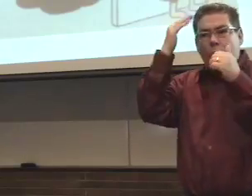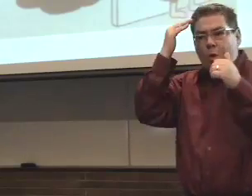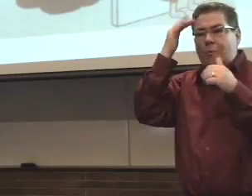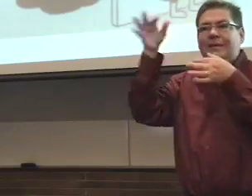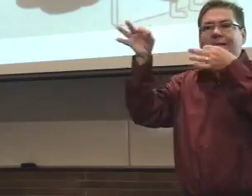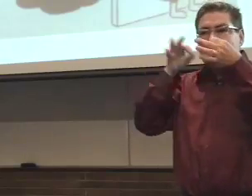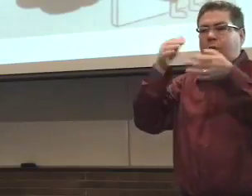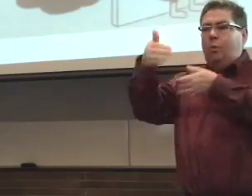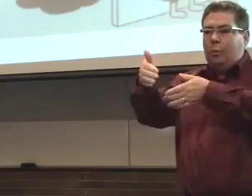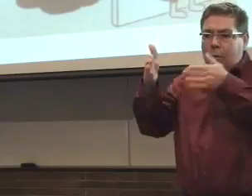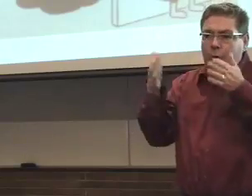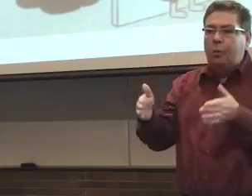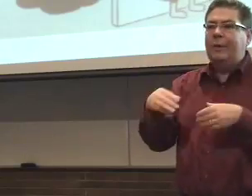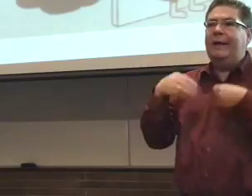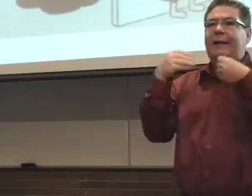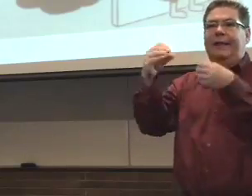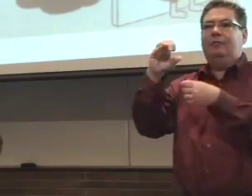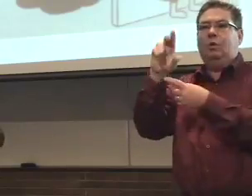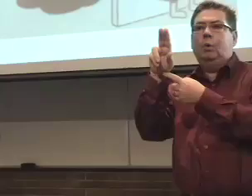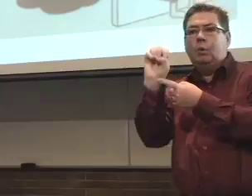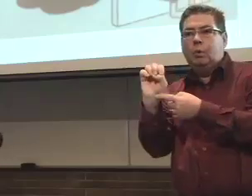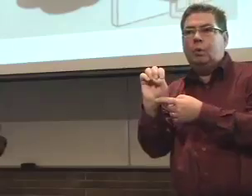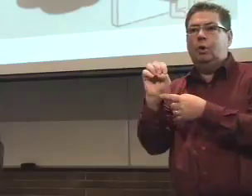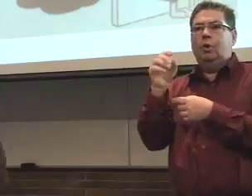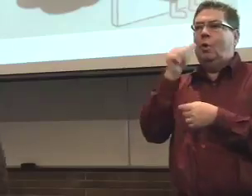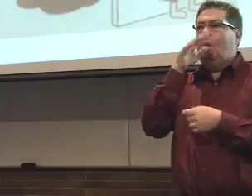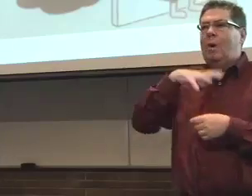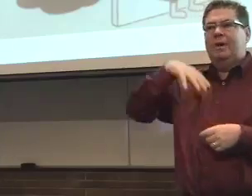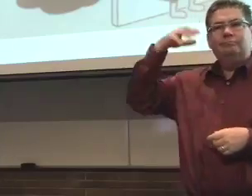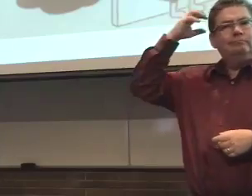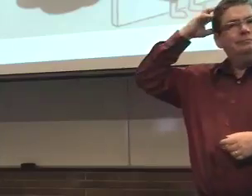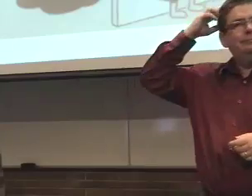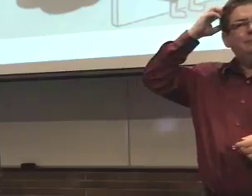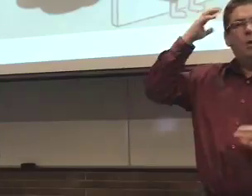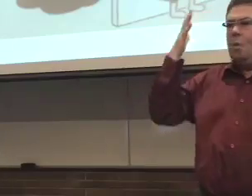they know, and then why she scratched her head and all that stuff to develop that.